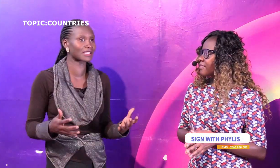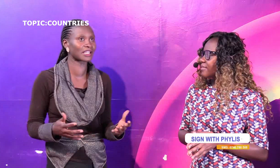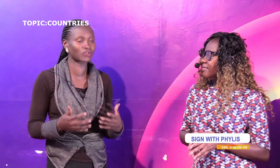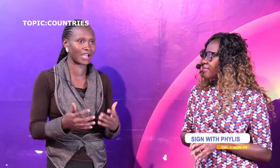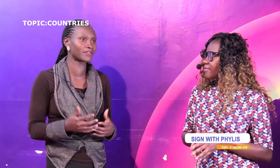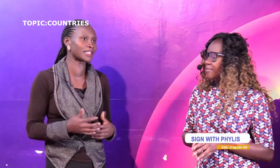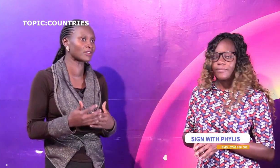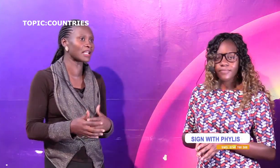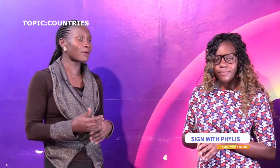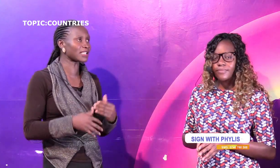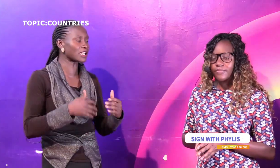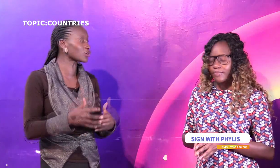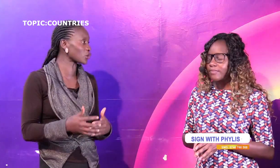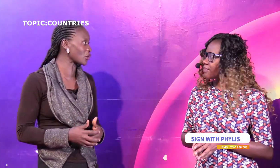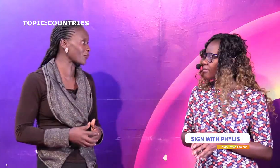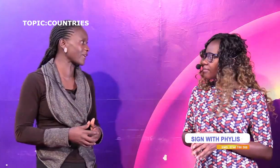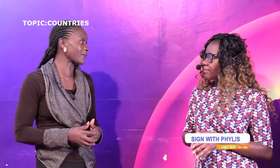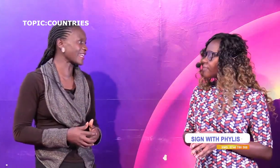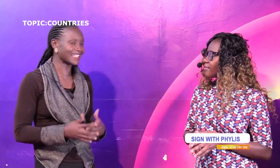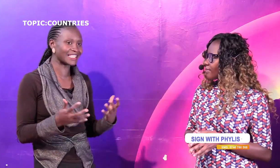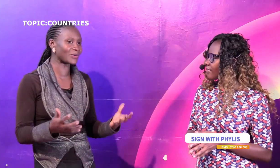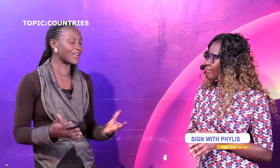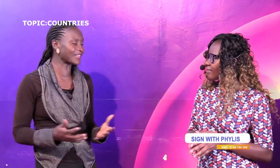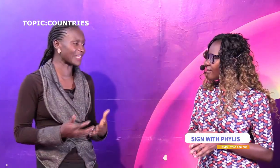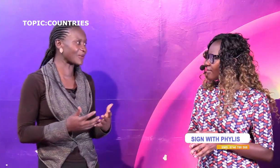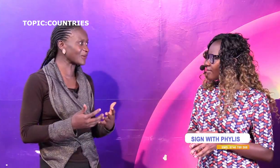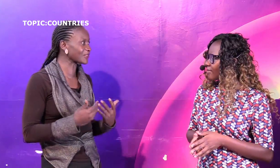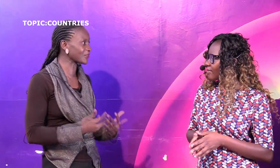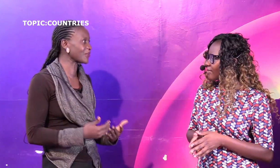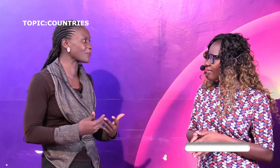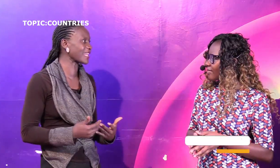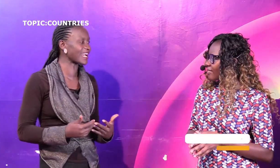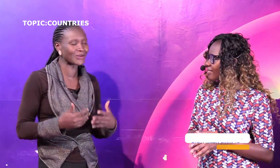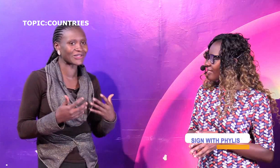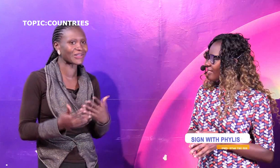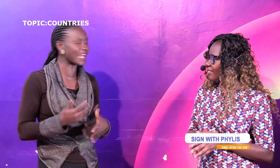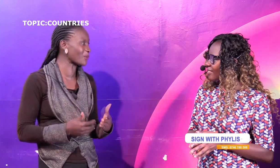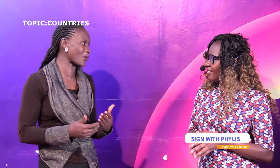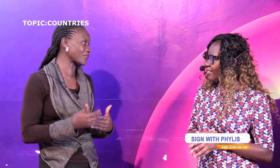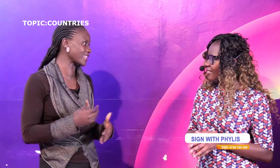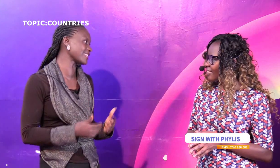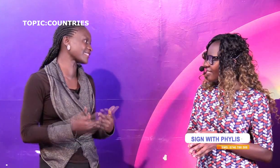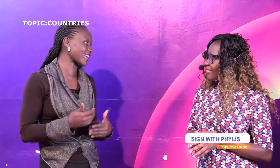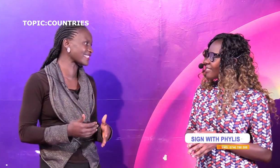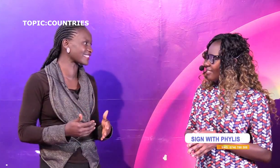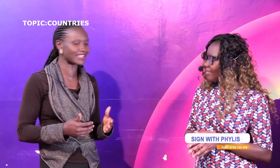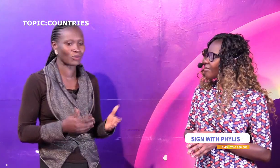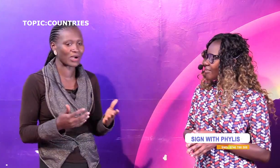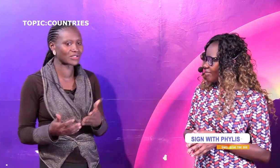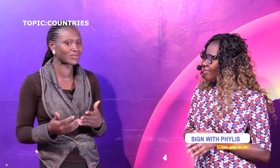have in this world, but not all of them. So I'd like you to join me and also learn more on these signs and what to sign on